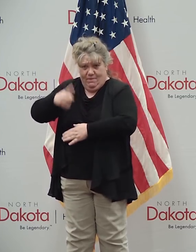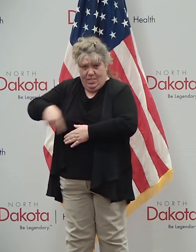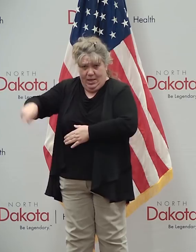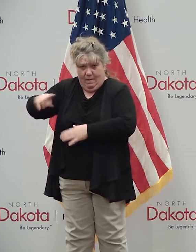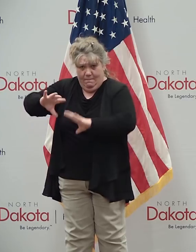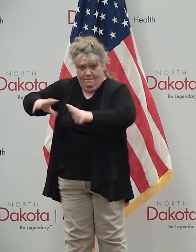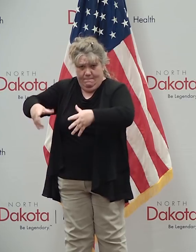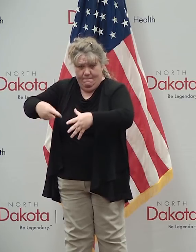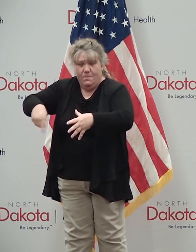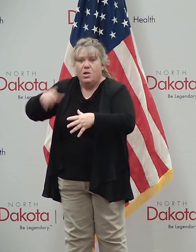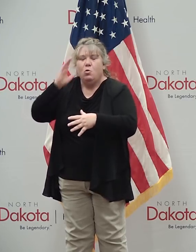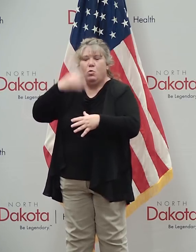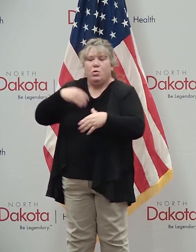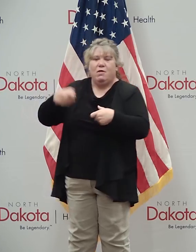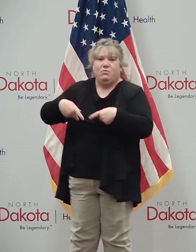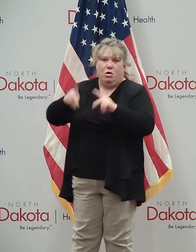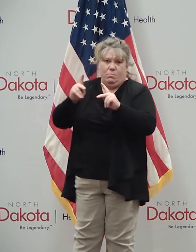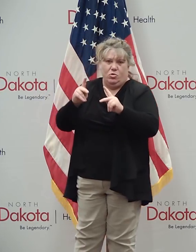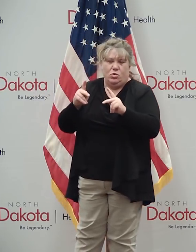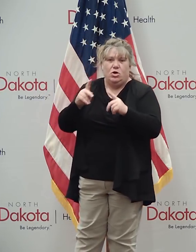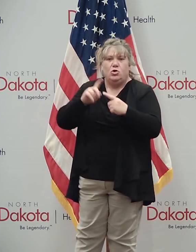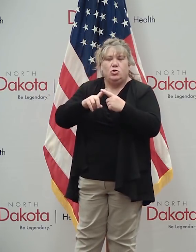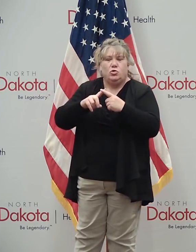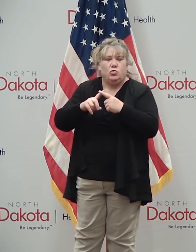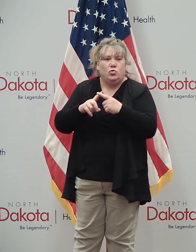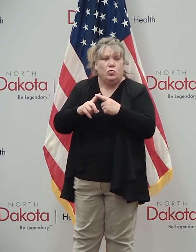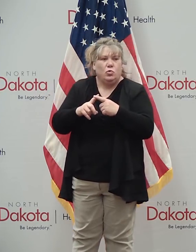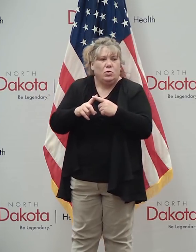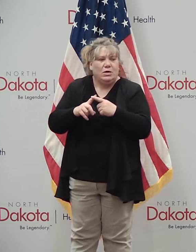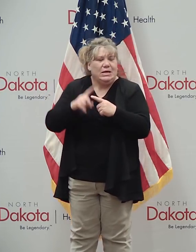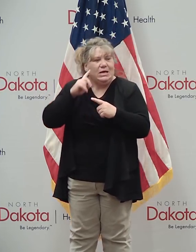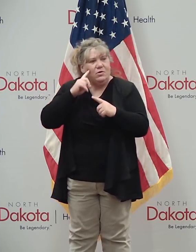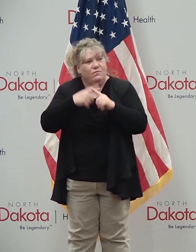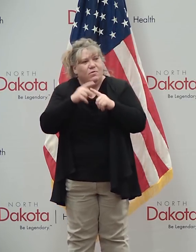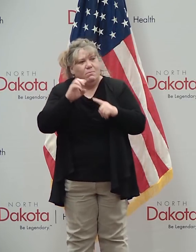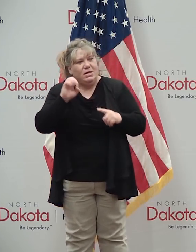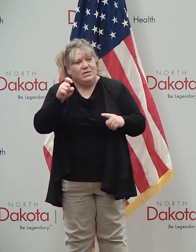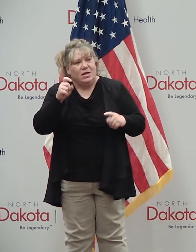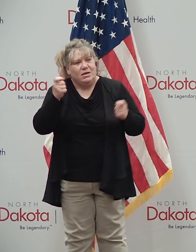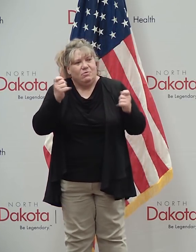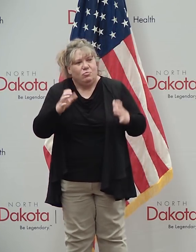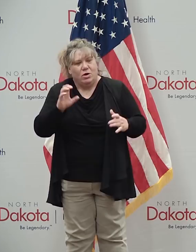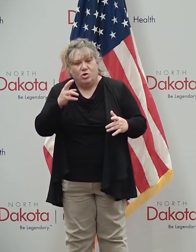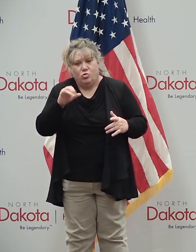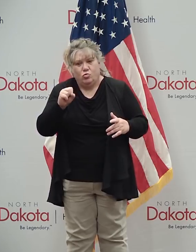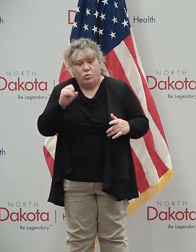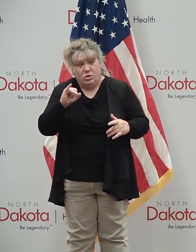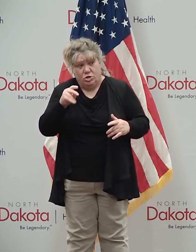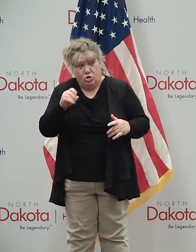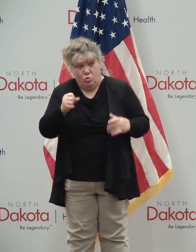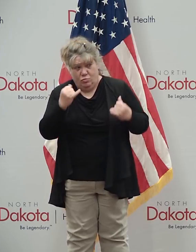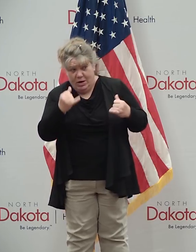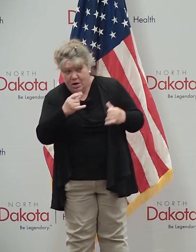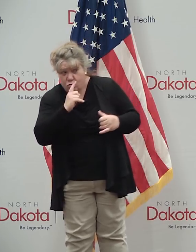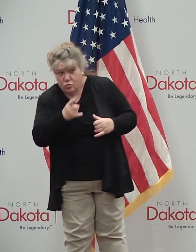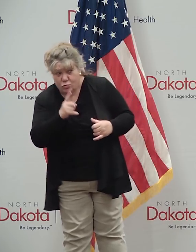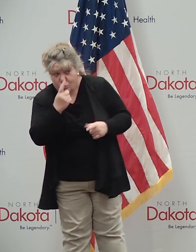to have an opportunity to hear from Executive Director Chris Jones, I believe, right now. Is that